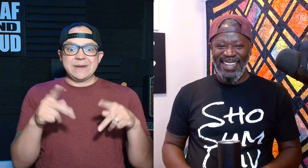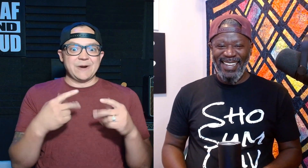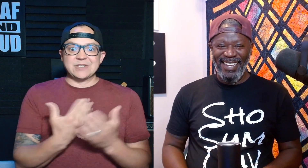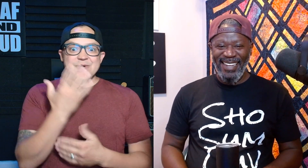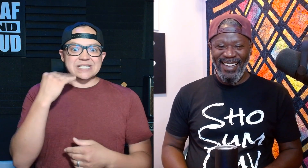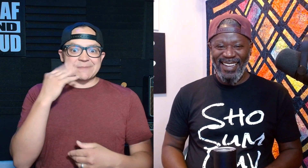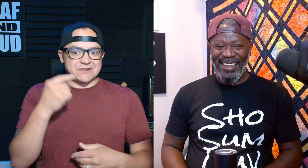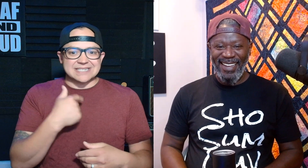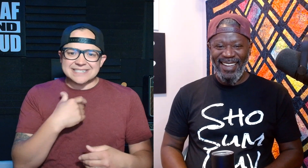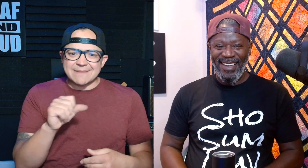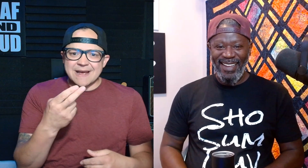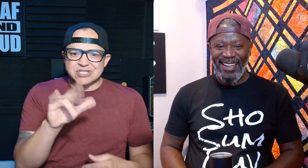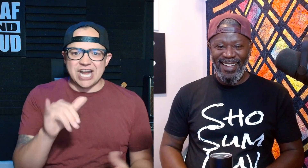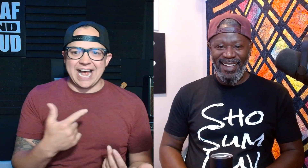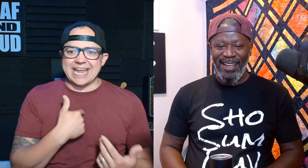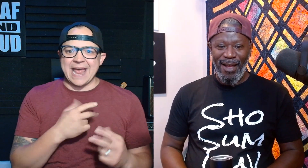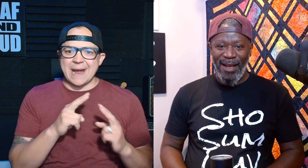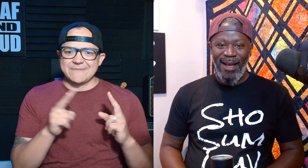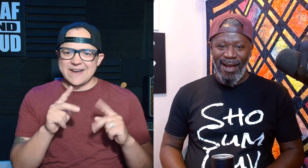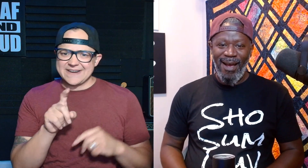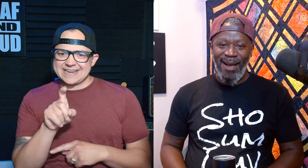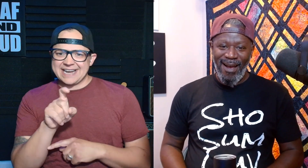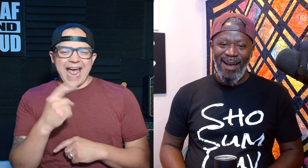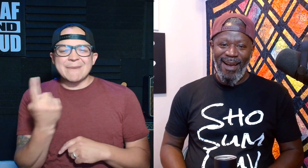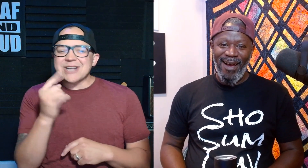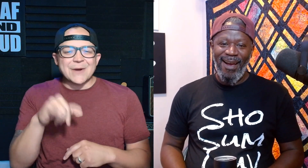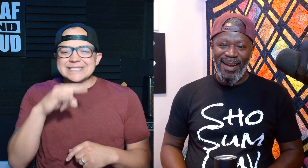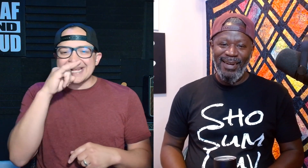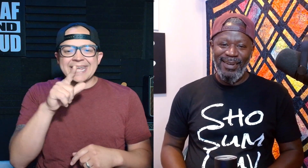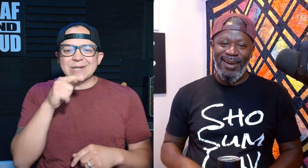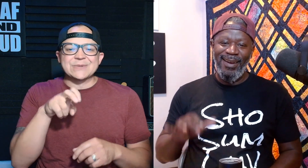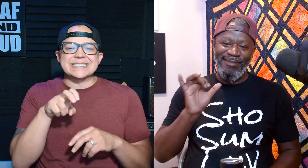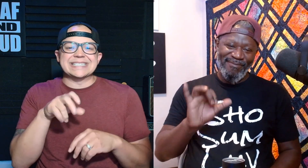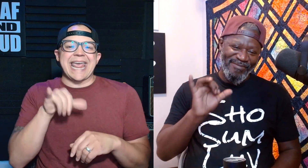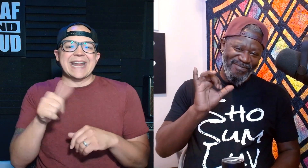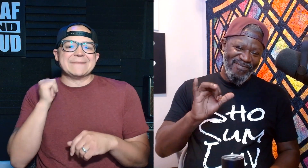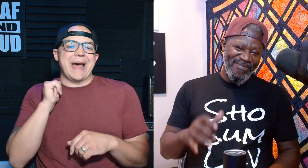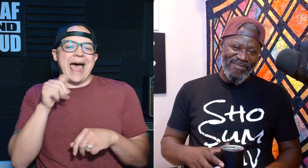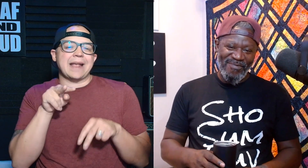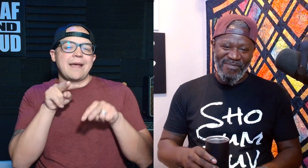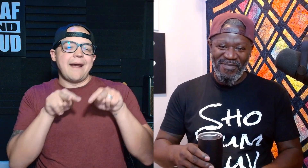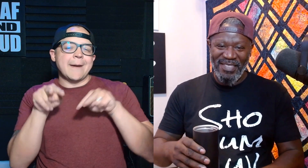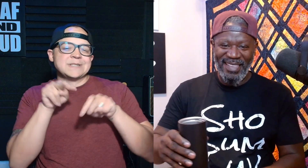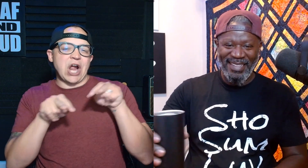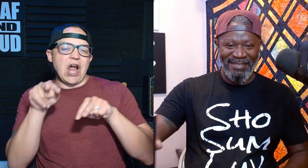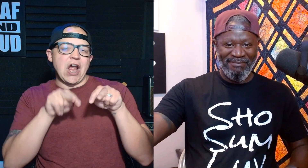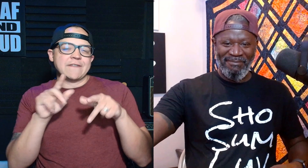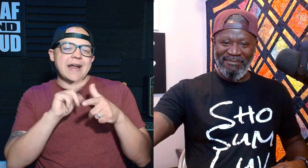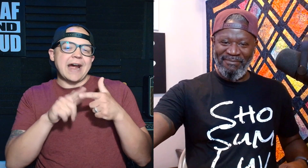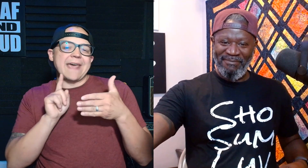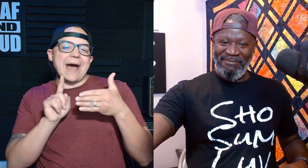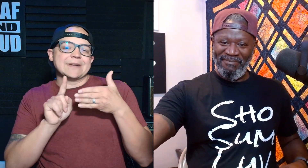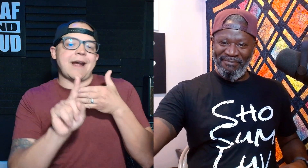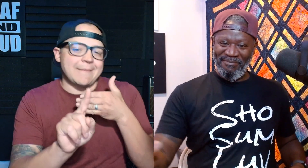new people, new experiences, I'm shy. I was always that kid who stayed in the back,